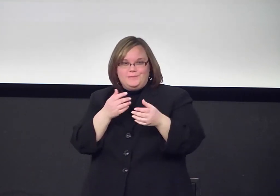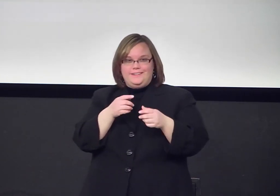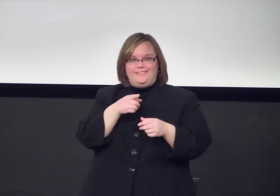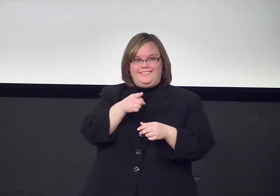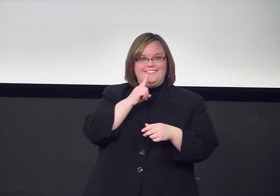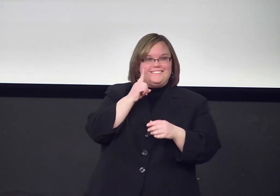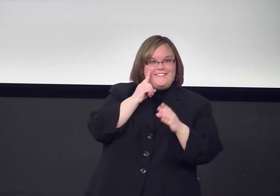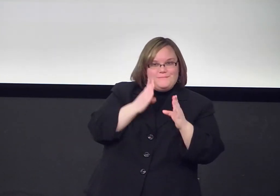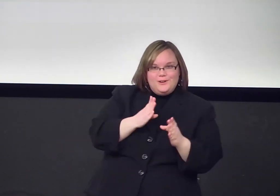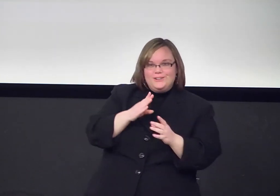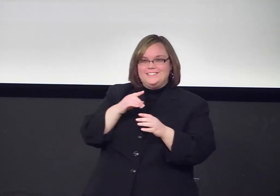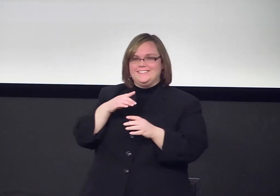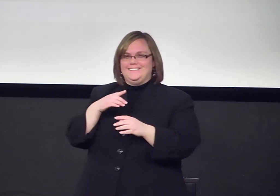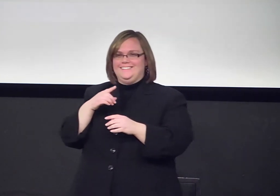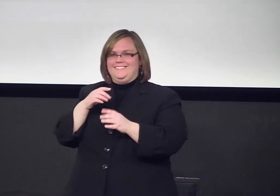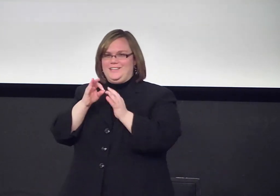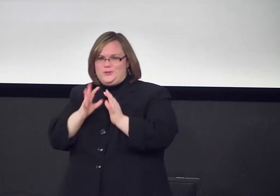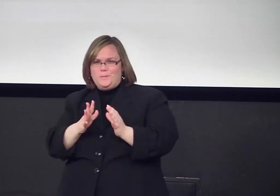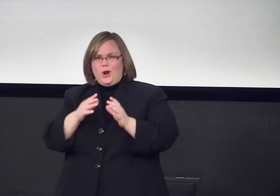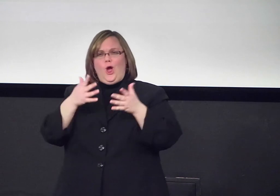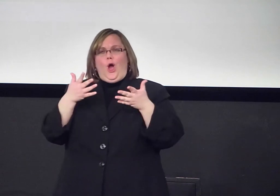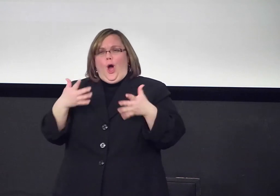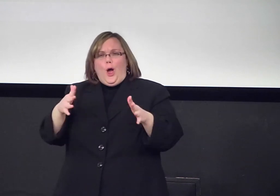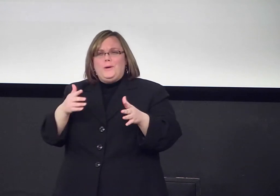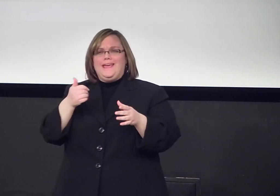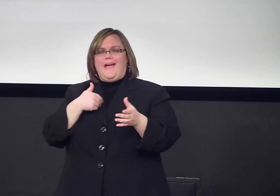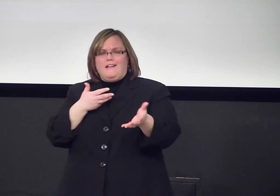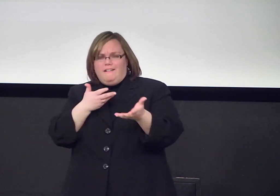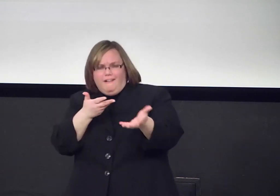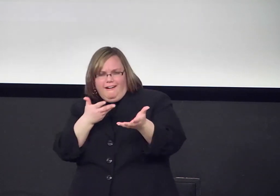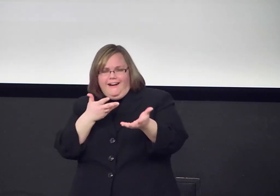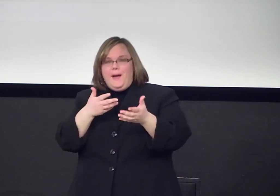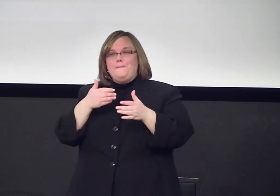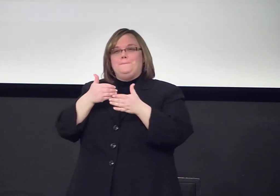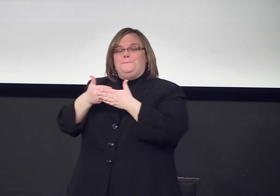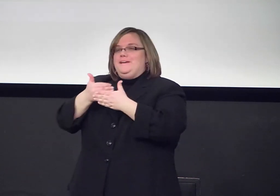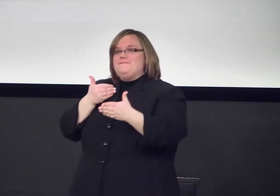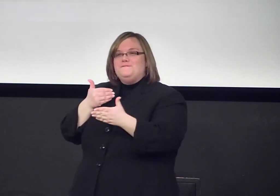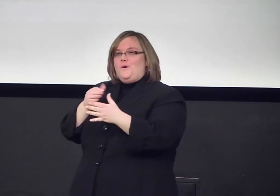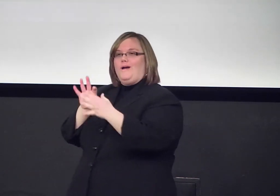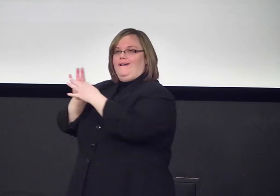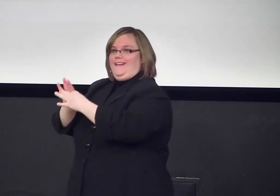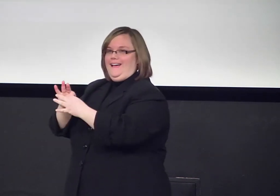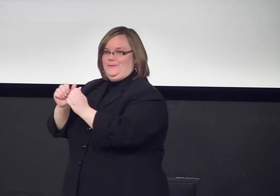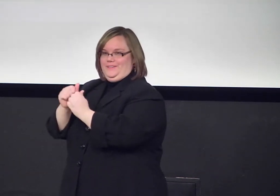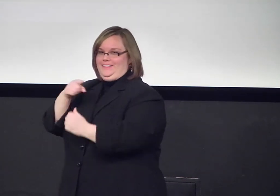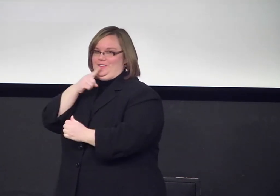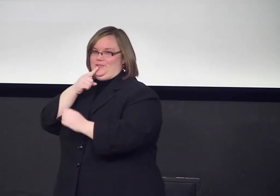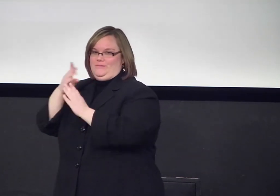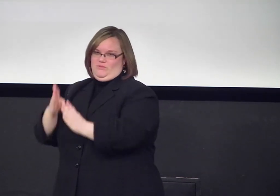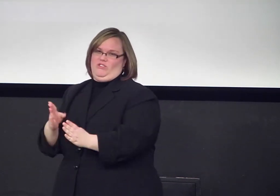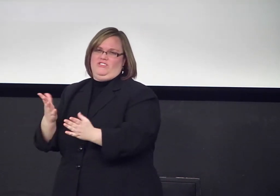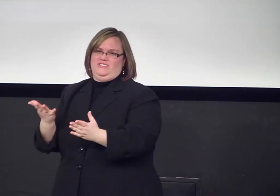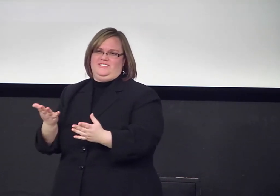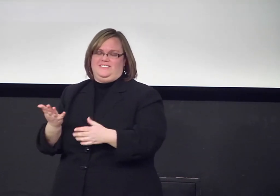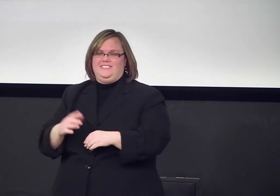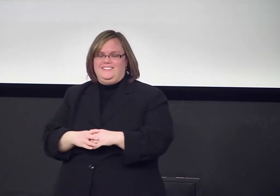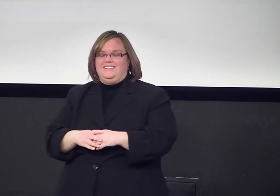So clearly there was a lot of interaction between the interpreter and the deaf caller before there was even a connection with